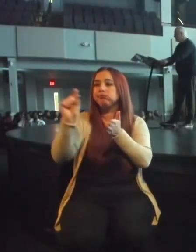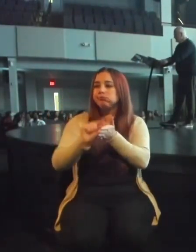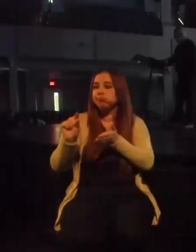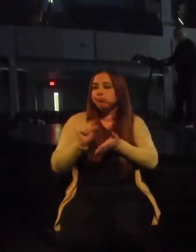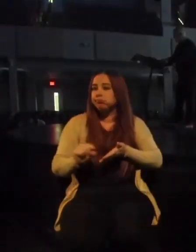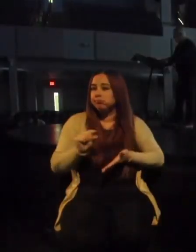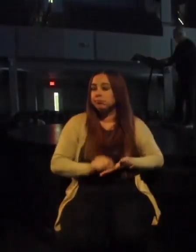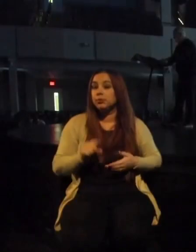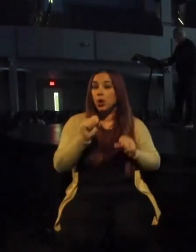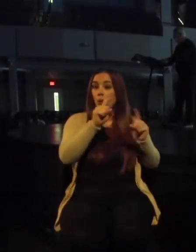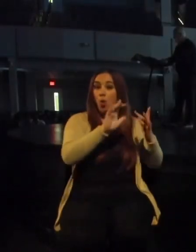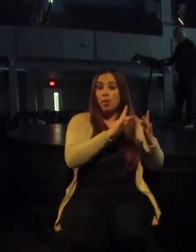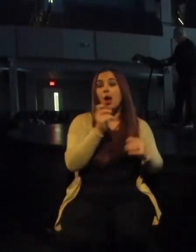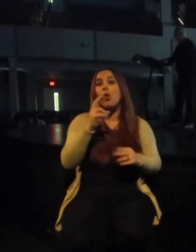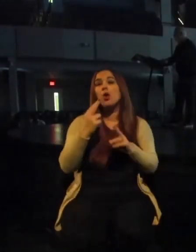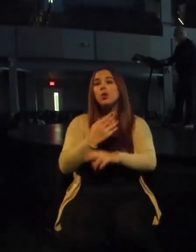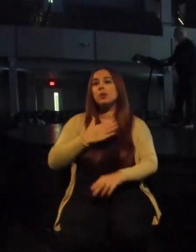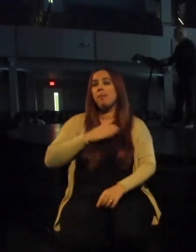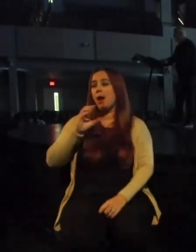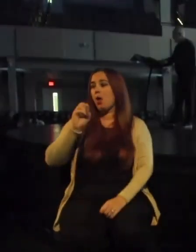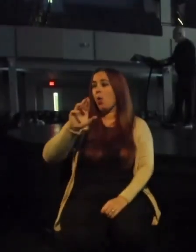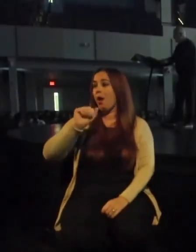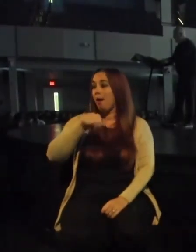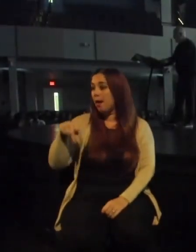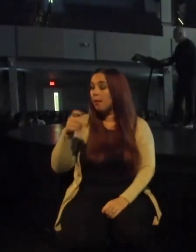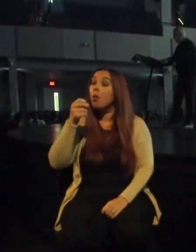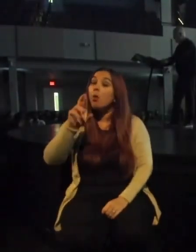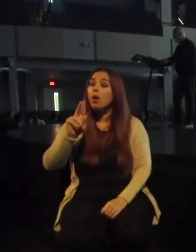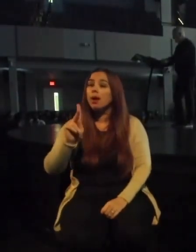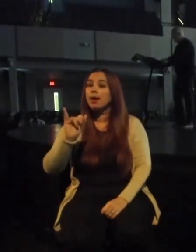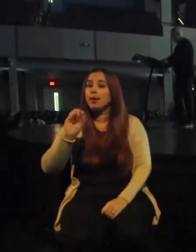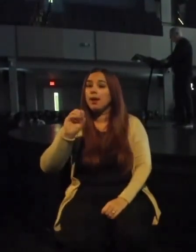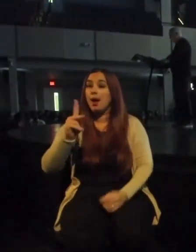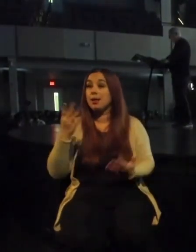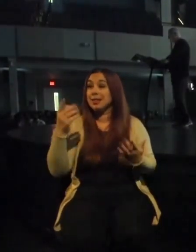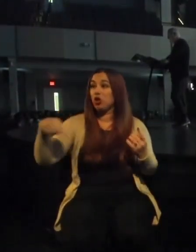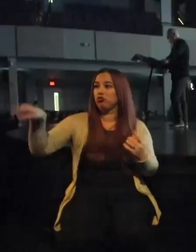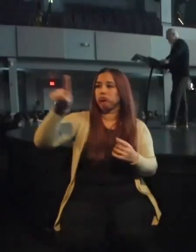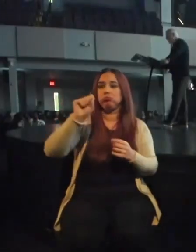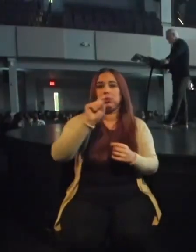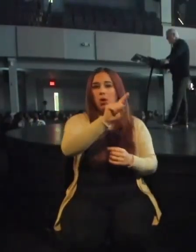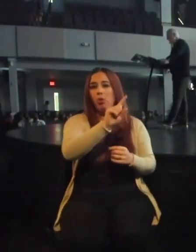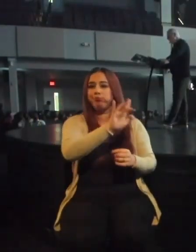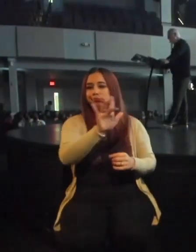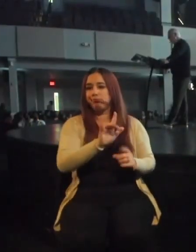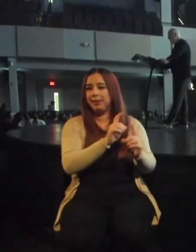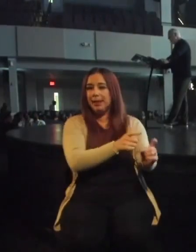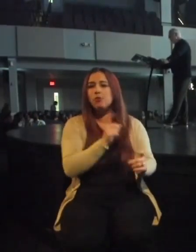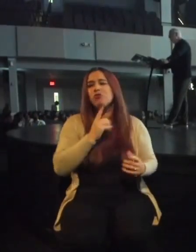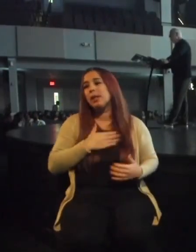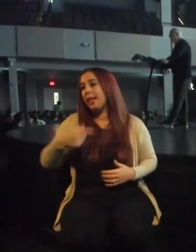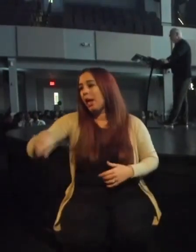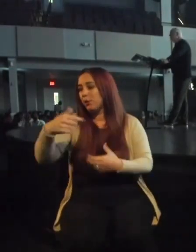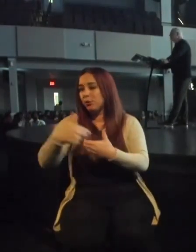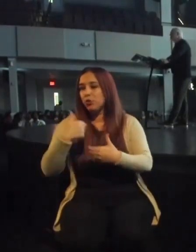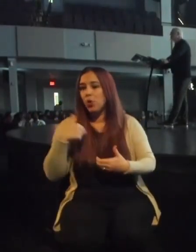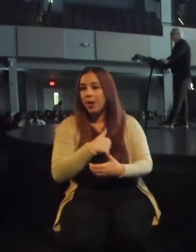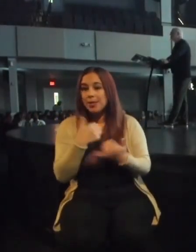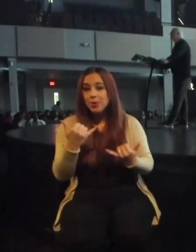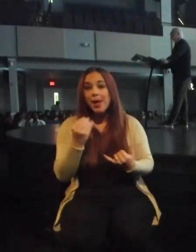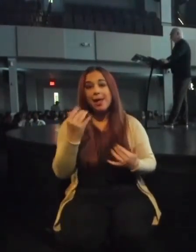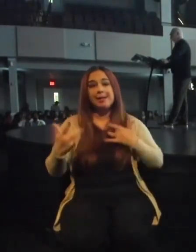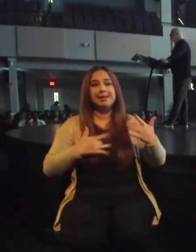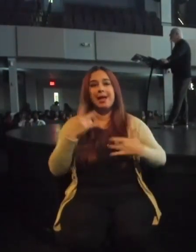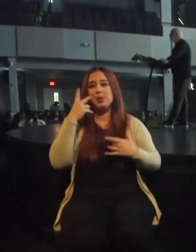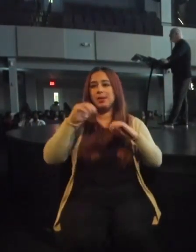church-redeemer.org/give. You can also use the MyCUR app, or you can use one of the kiosks around the building. We are so glad that you joined us, and we are so excited